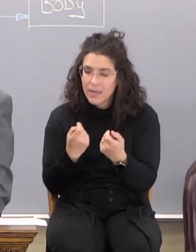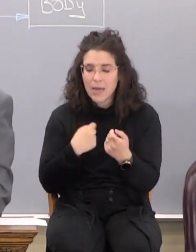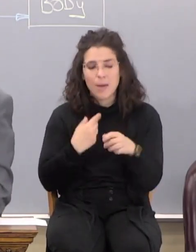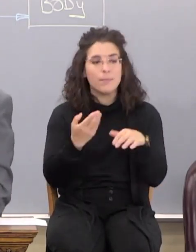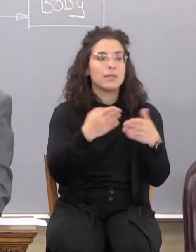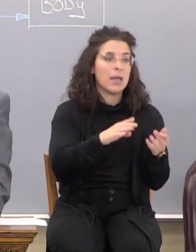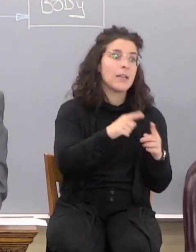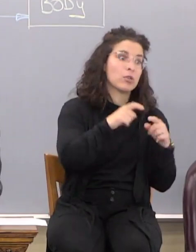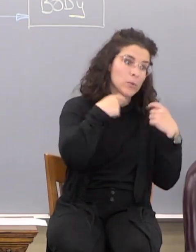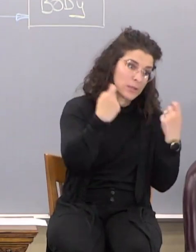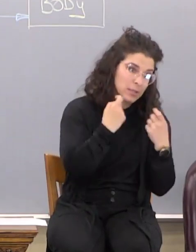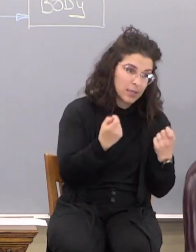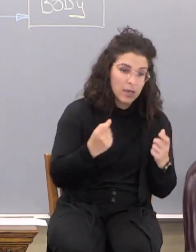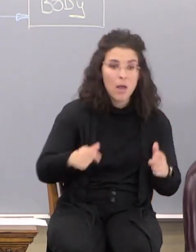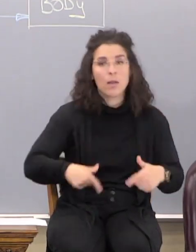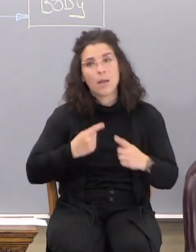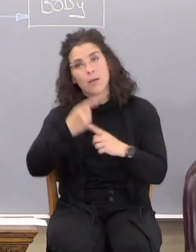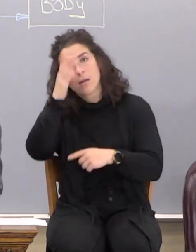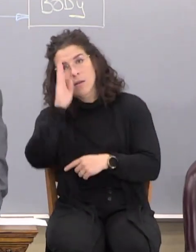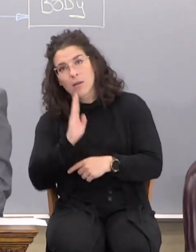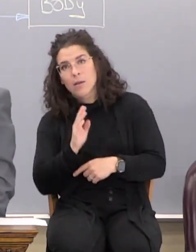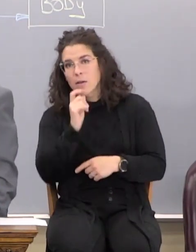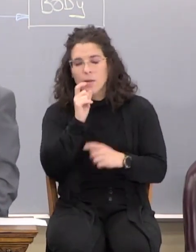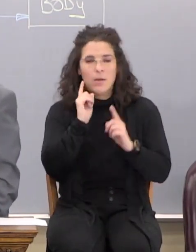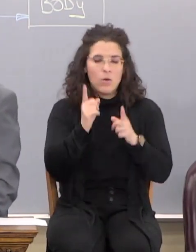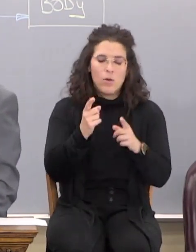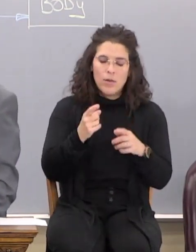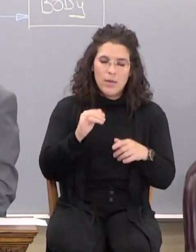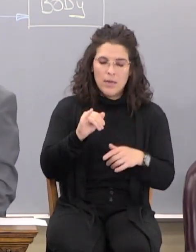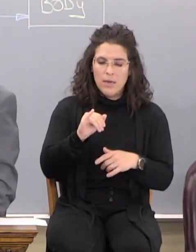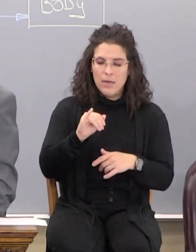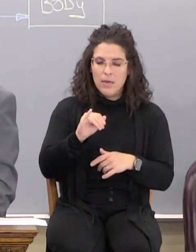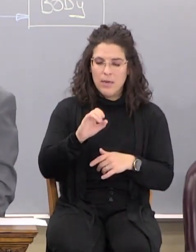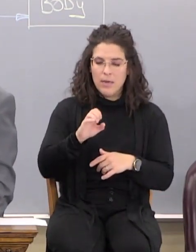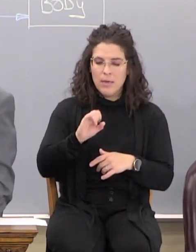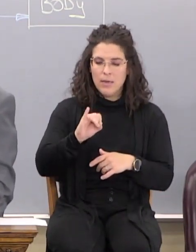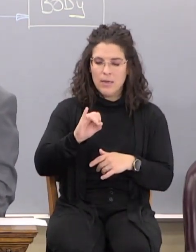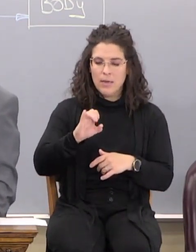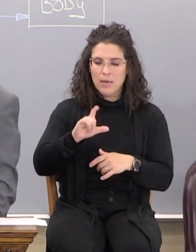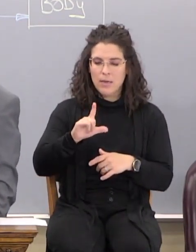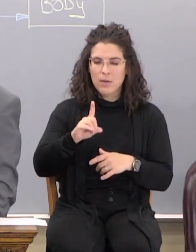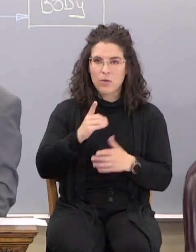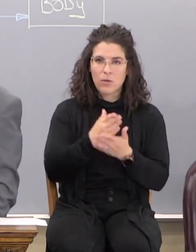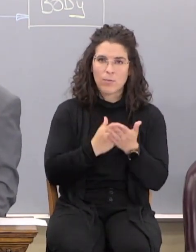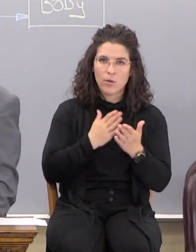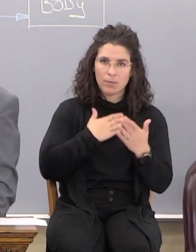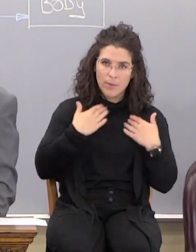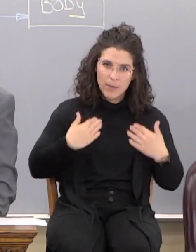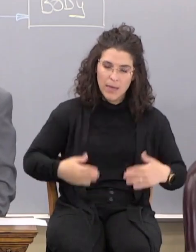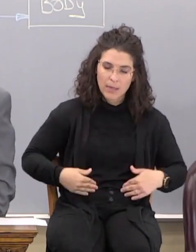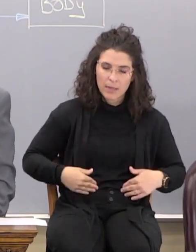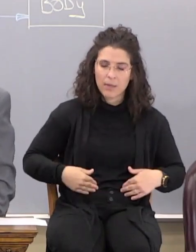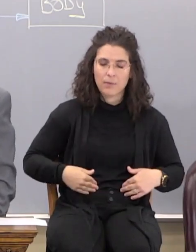dead to sin. I'm alive unto God. So I'm not going to yield the parts of my body. I'm not going to yield my body.